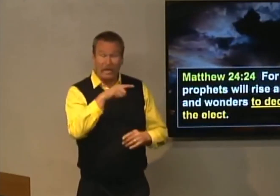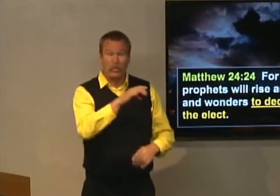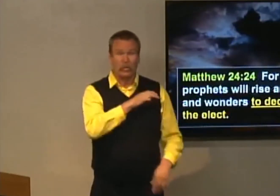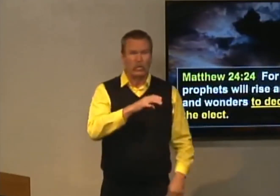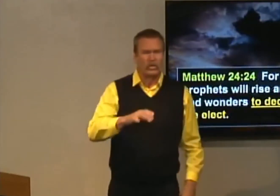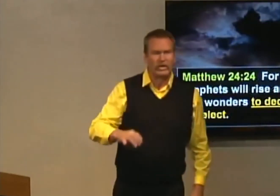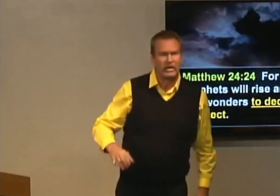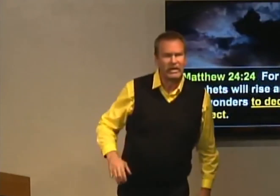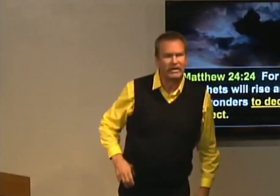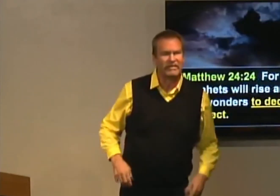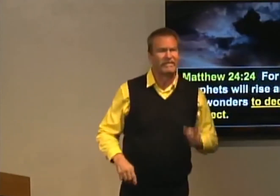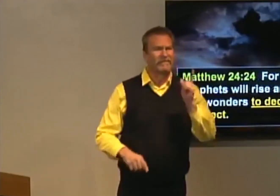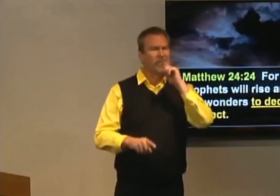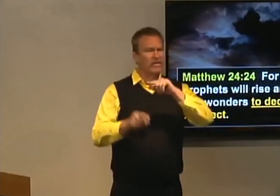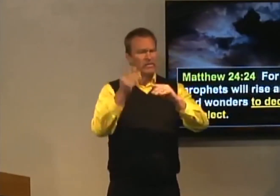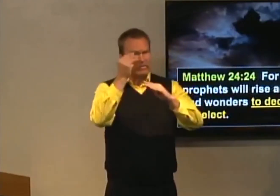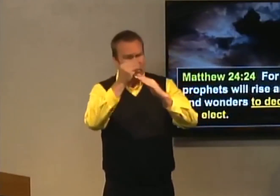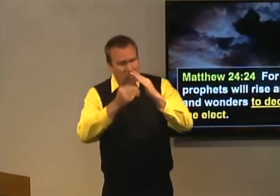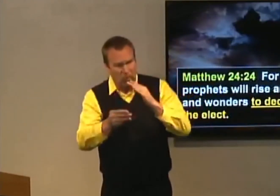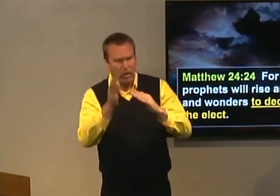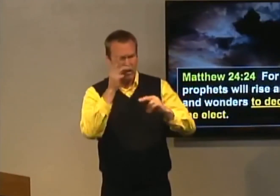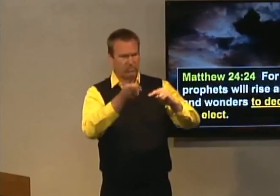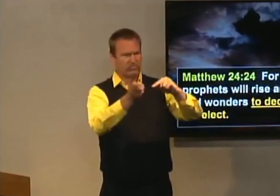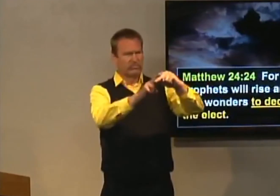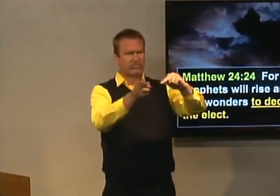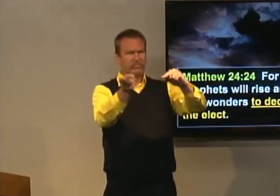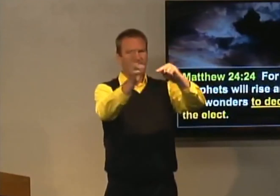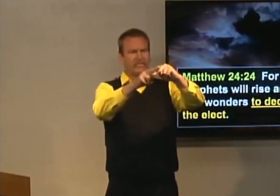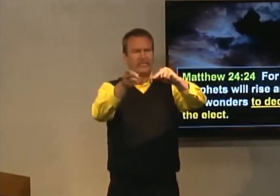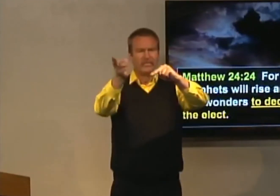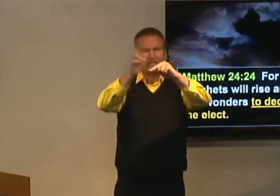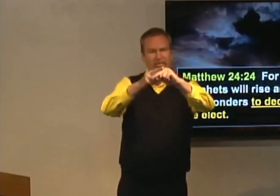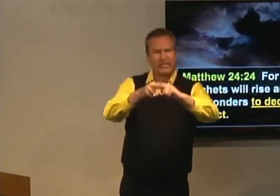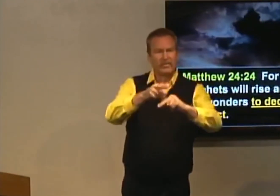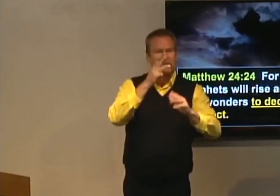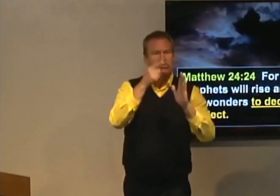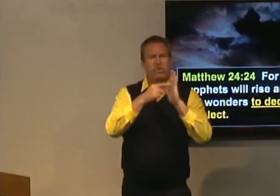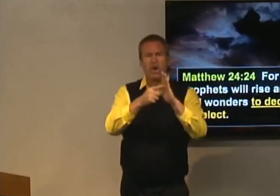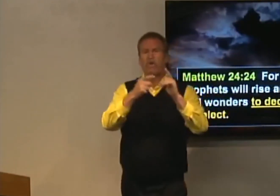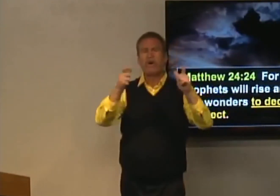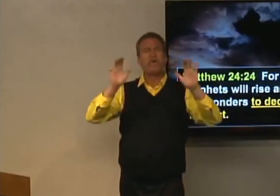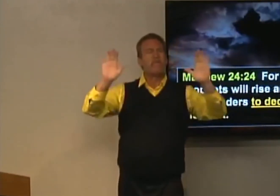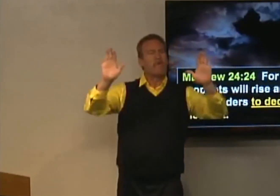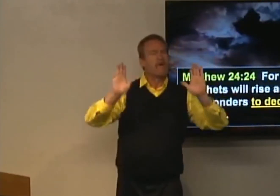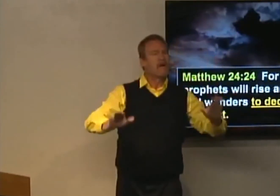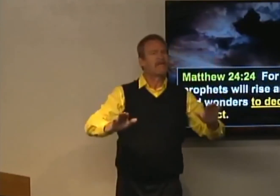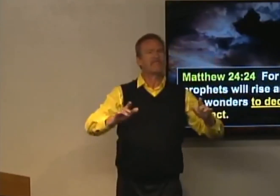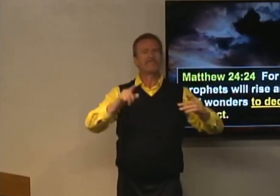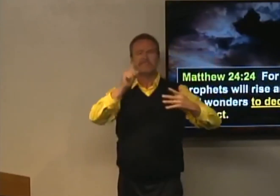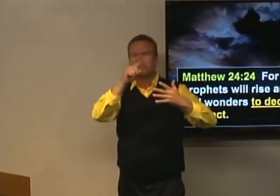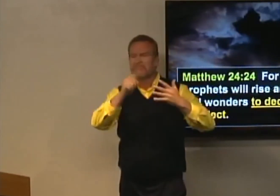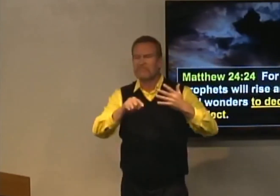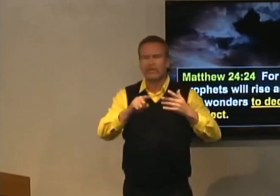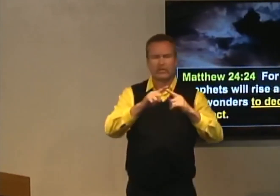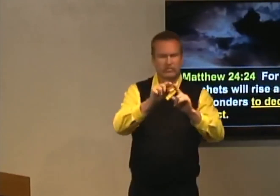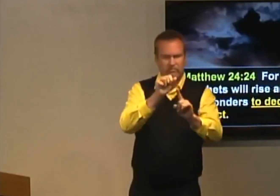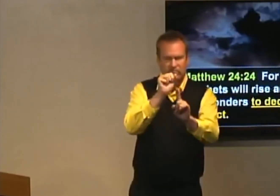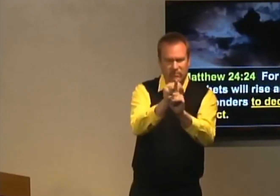Again in Matthew it says, for false Christs and false prophets, many of them, there